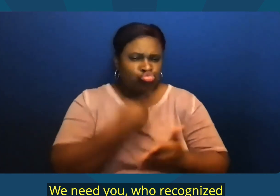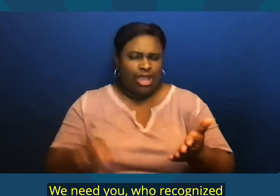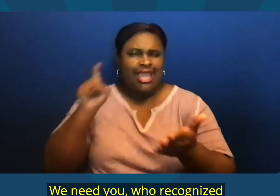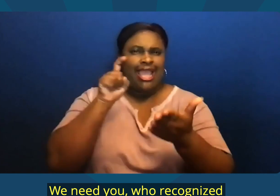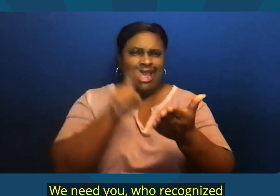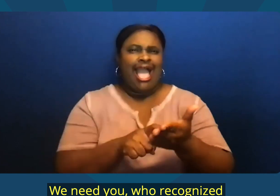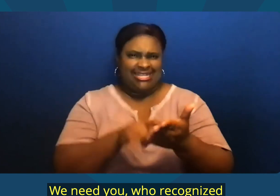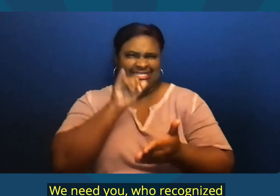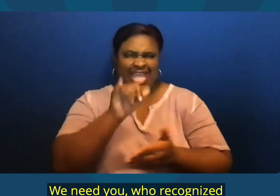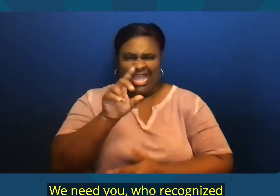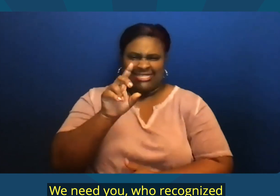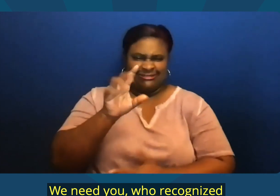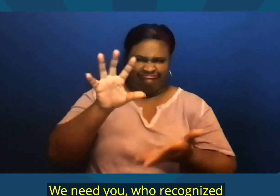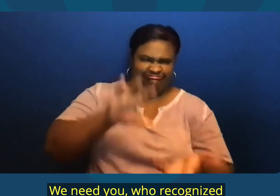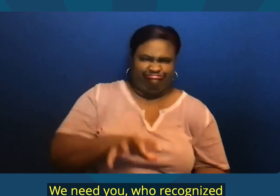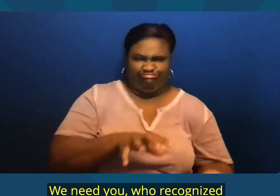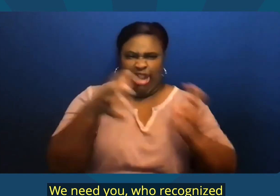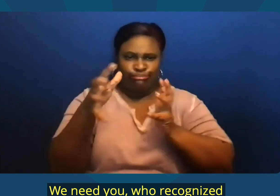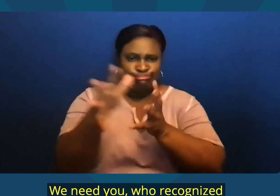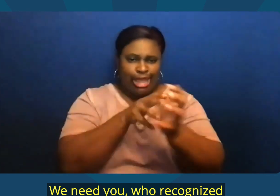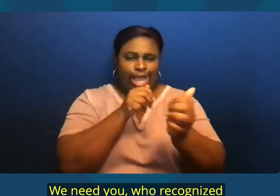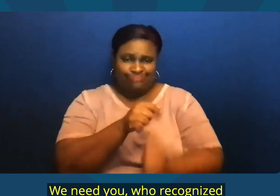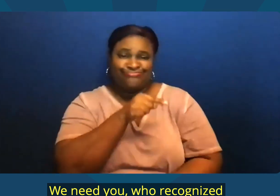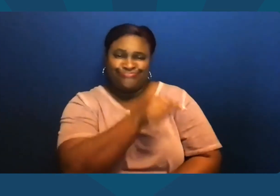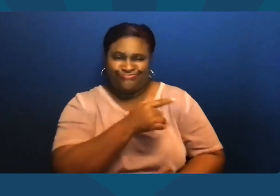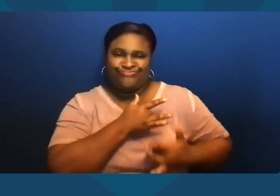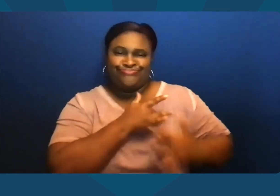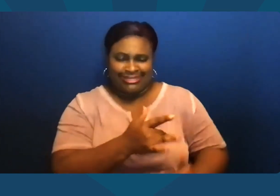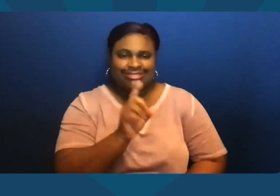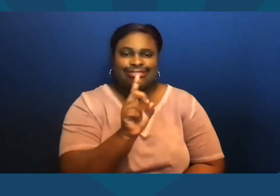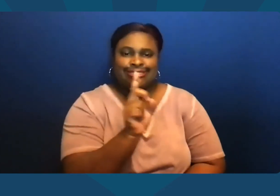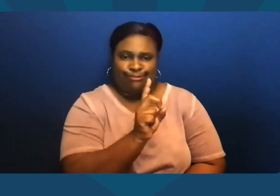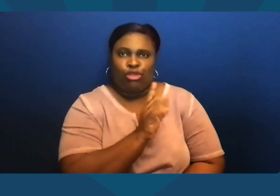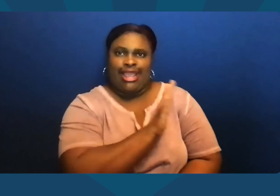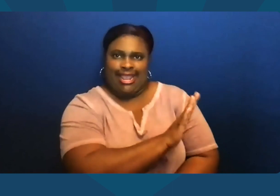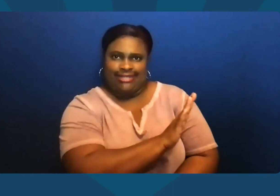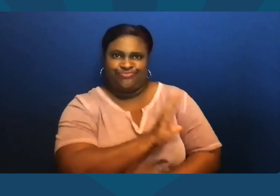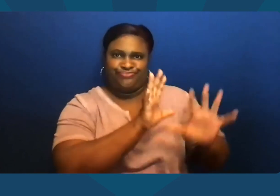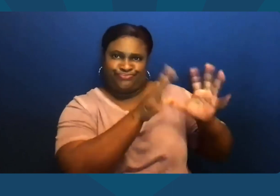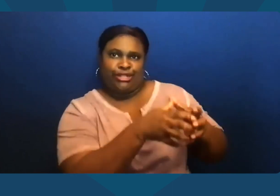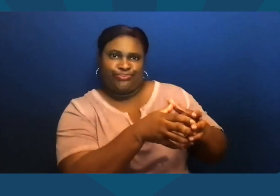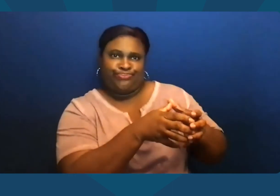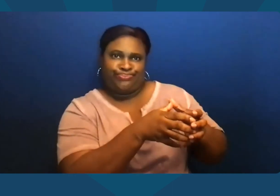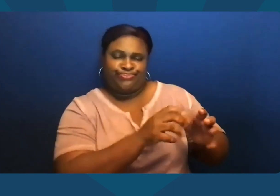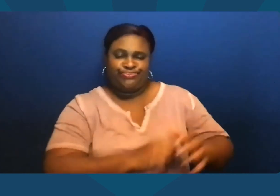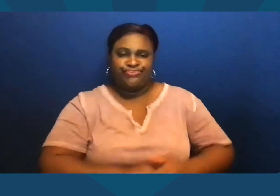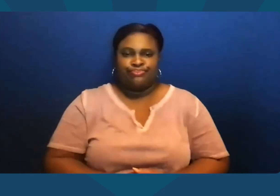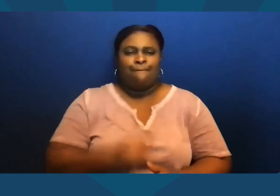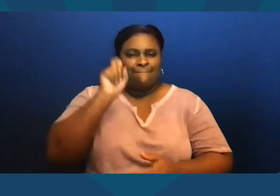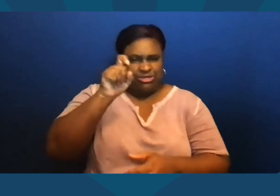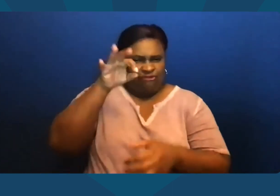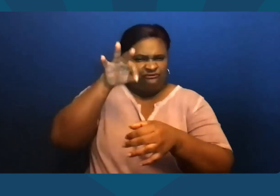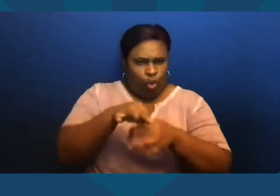We need you who recognize this demolition derby on civilization to make the effort to vote